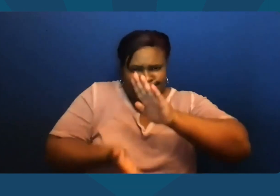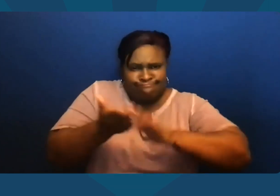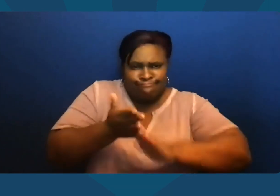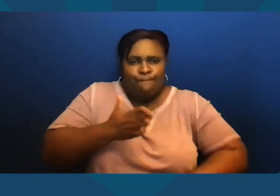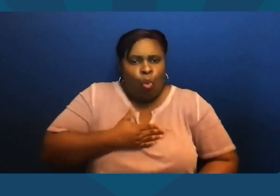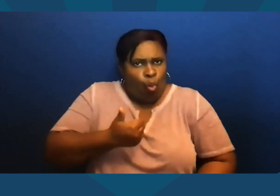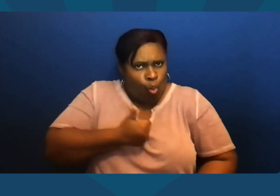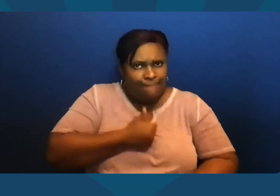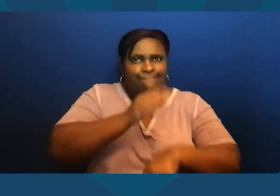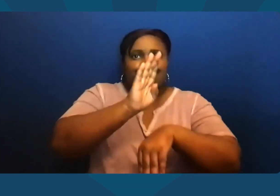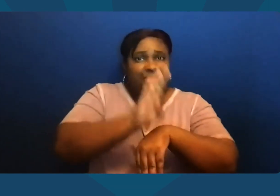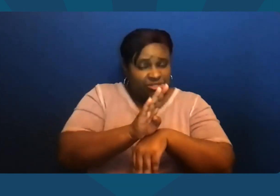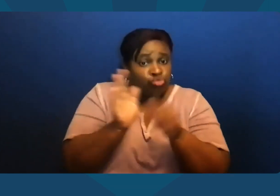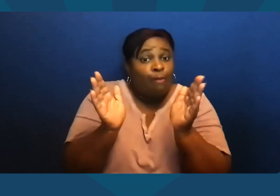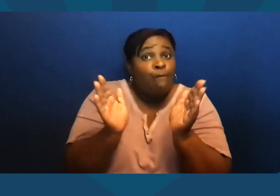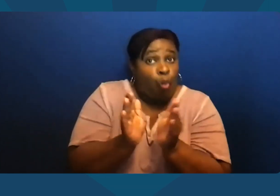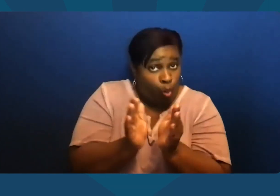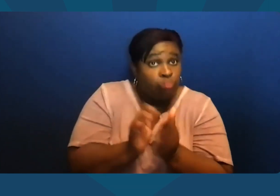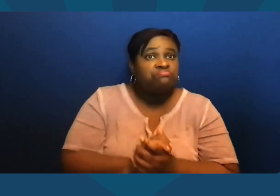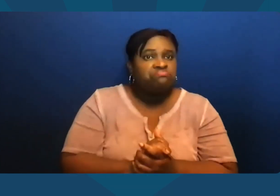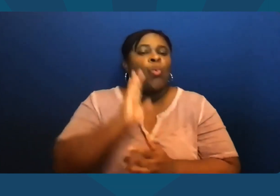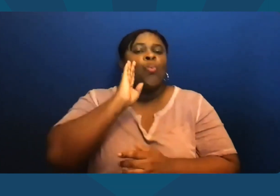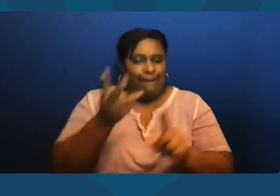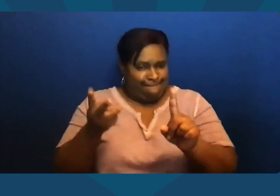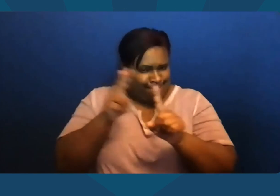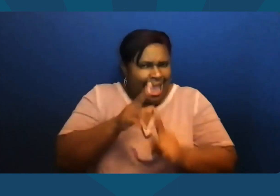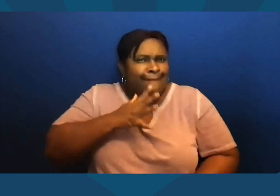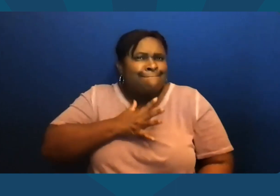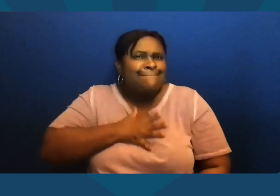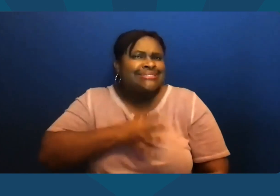experience in large businesses and running my own small business.